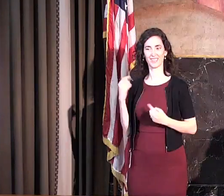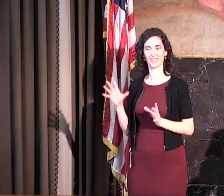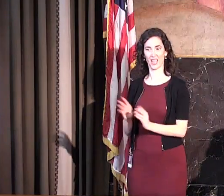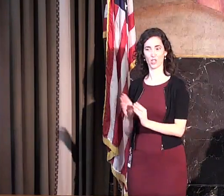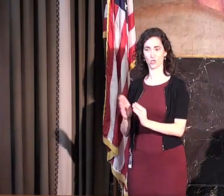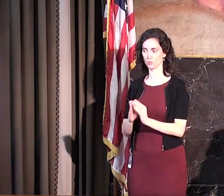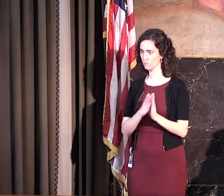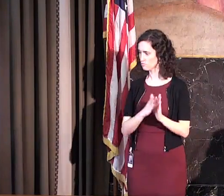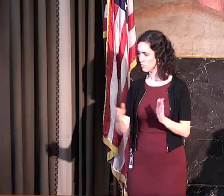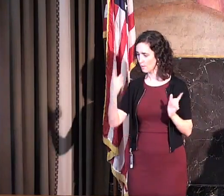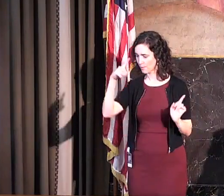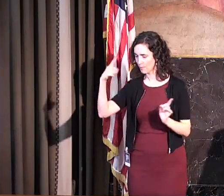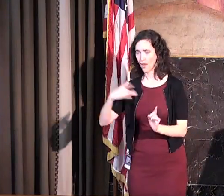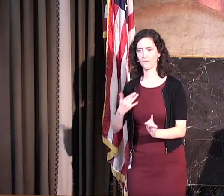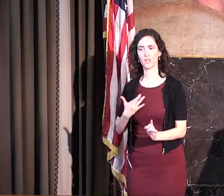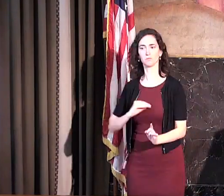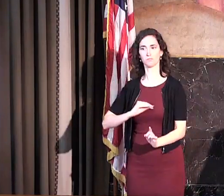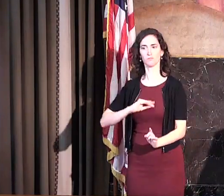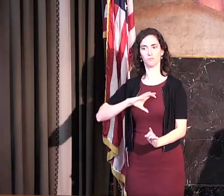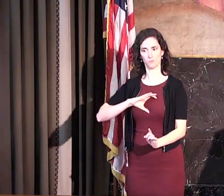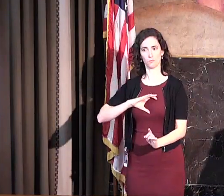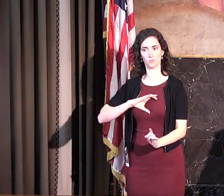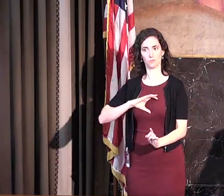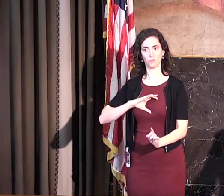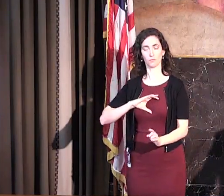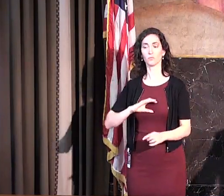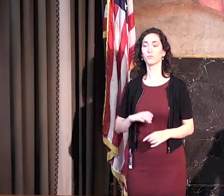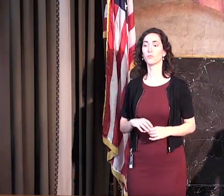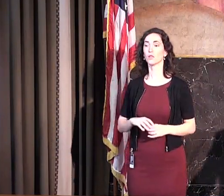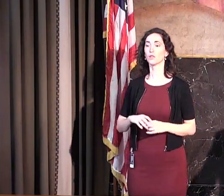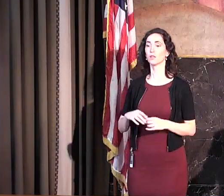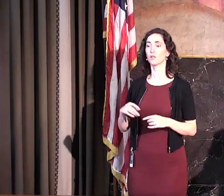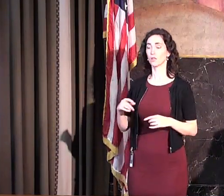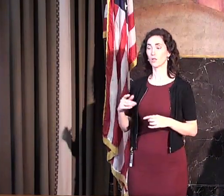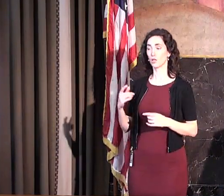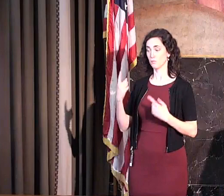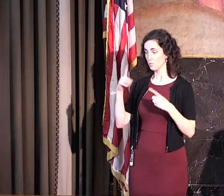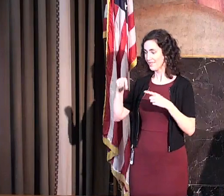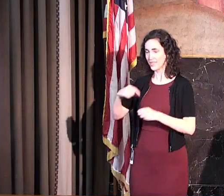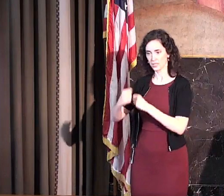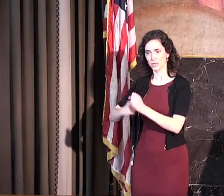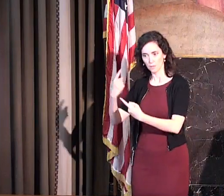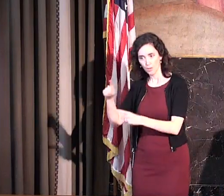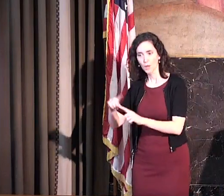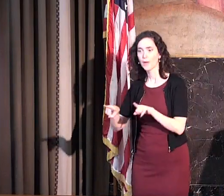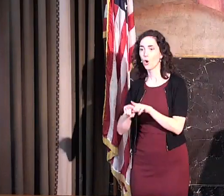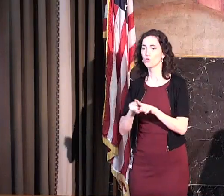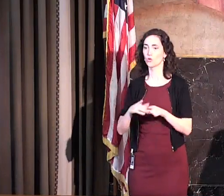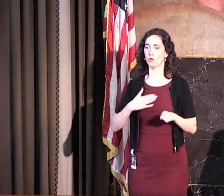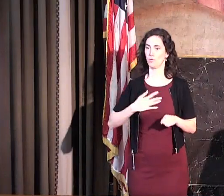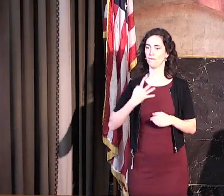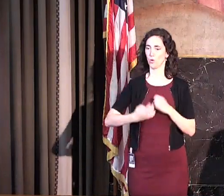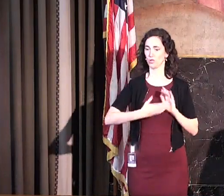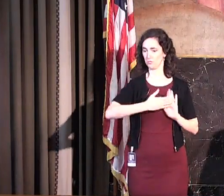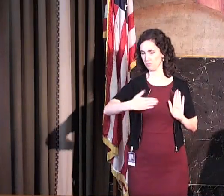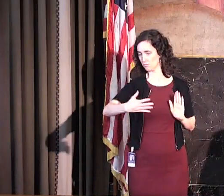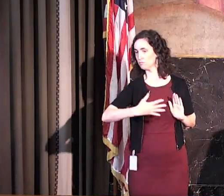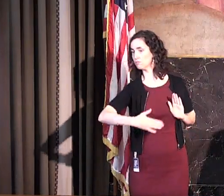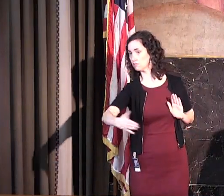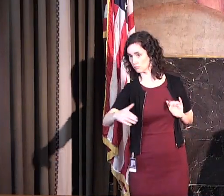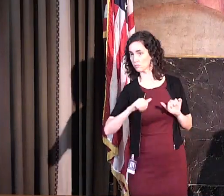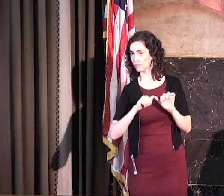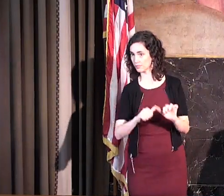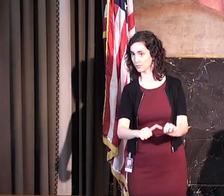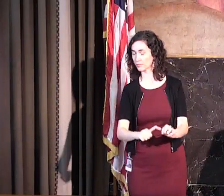overall, and not just the ability to deliver this year, but going forward for the rest of the term. You know,